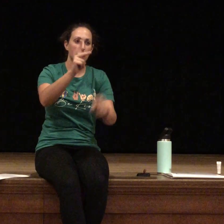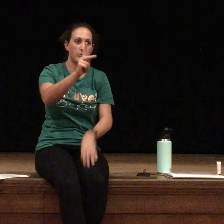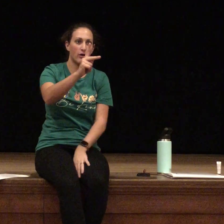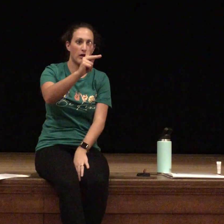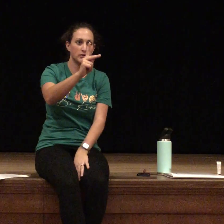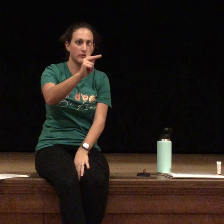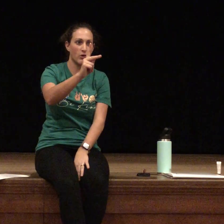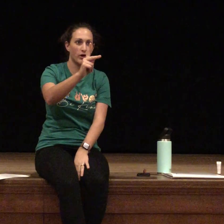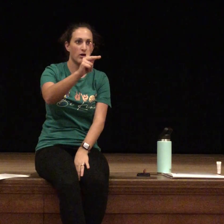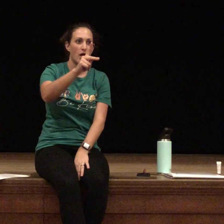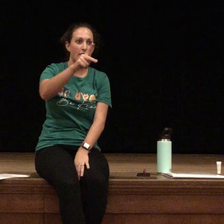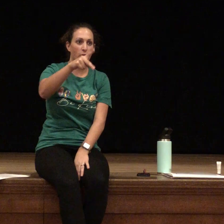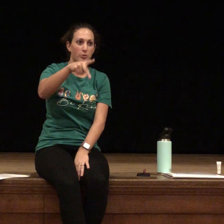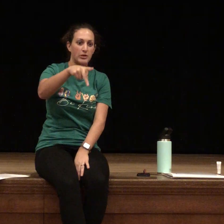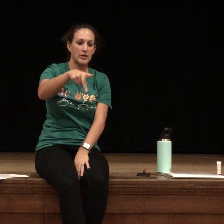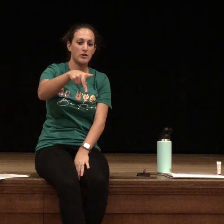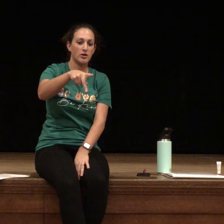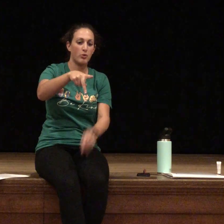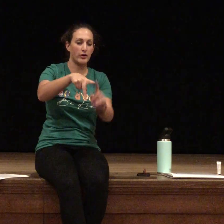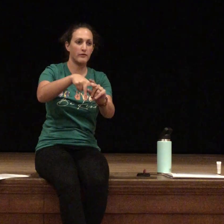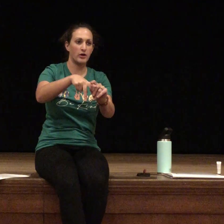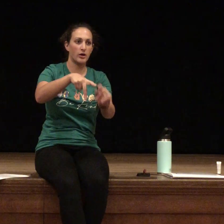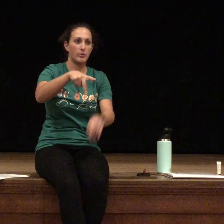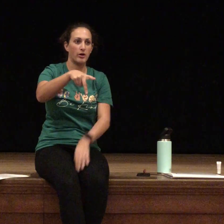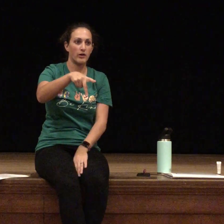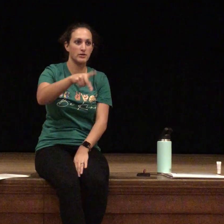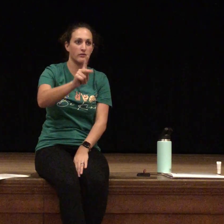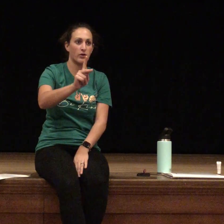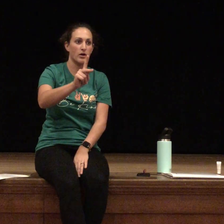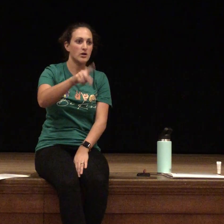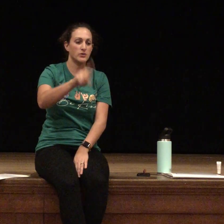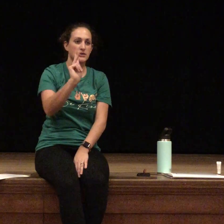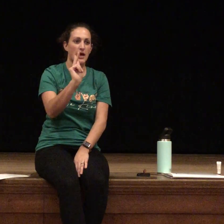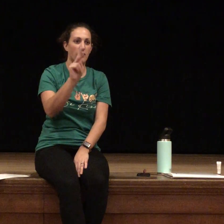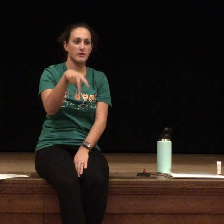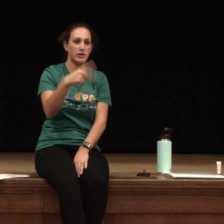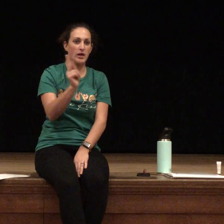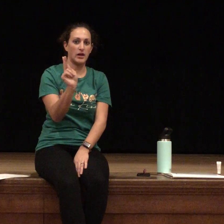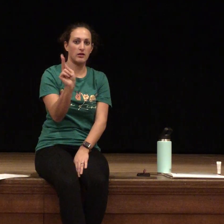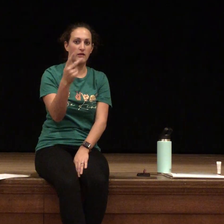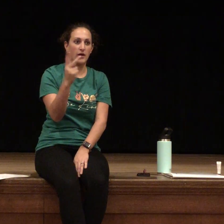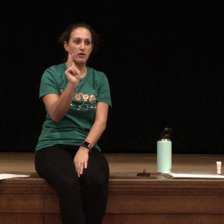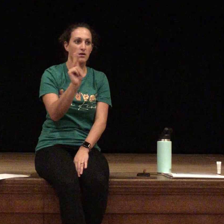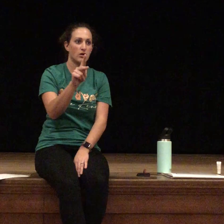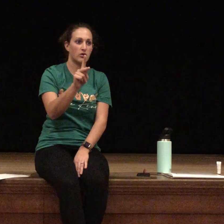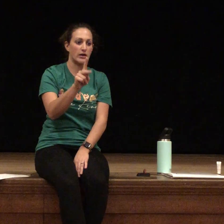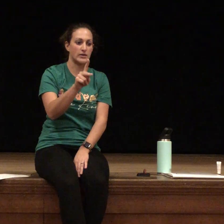be parallel to the floor, and then with a P, your pointer finger can be parallel to the floor. So it doesn't have to be anything like crazy. It